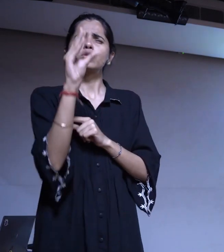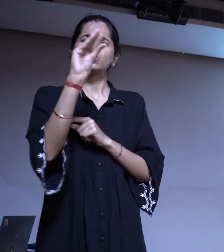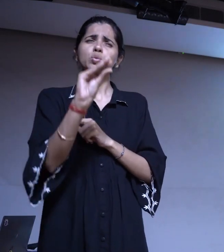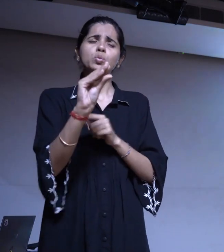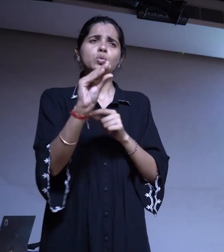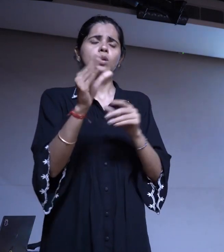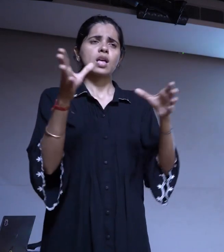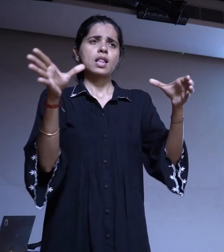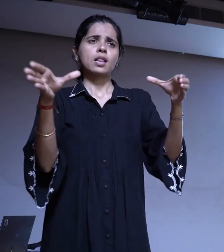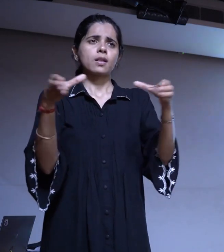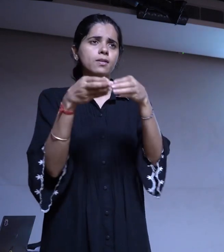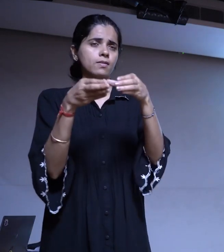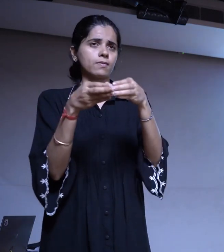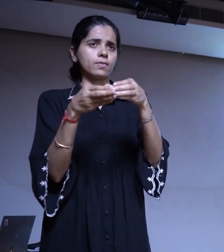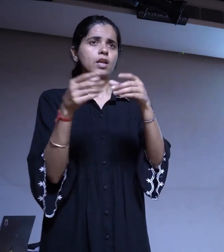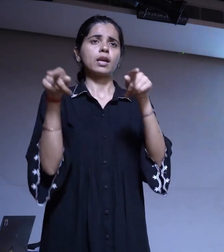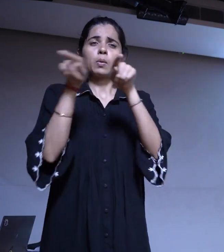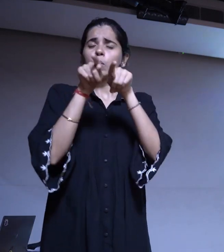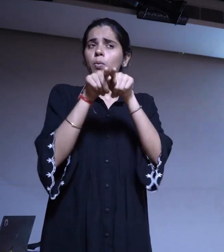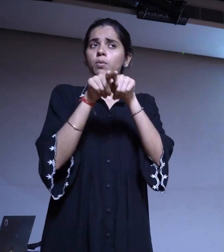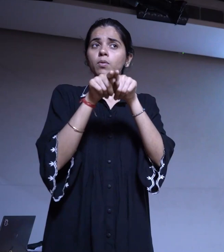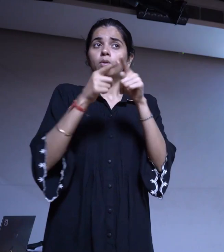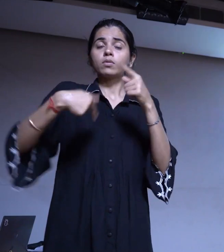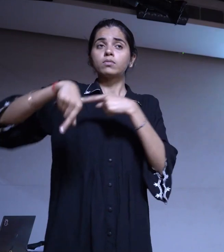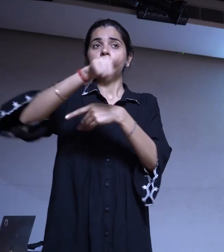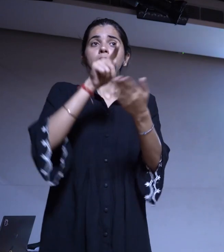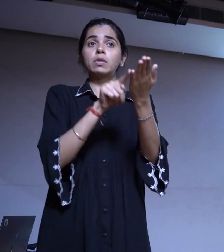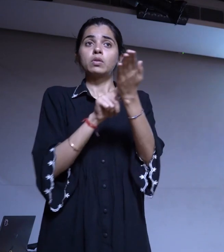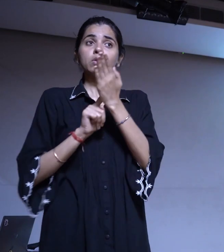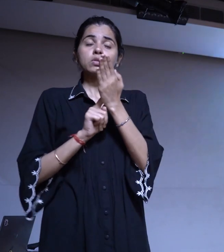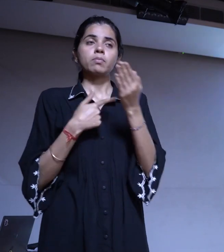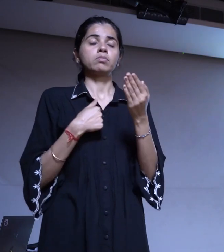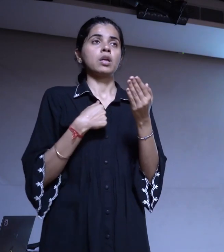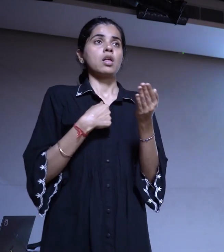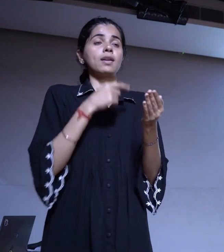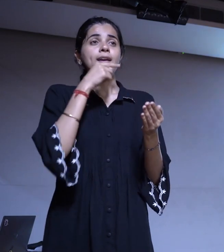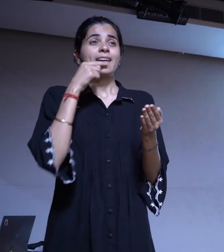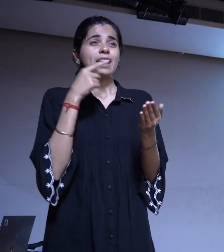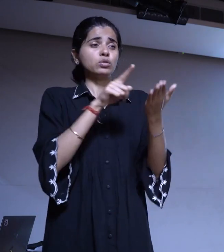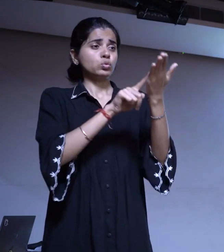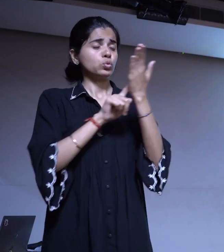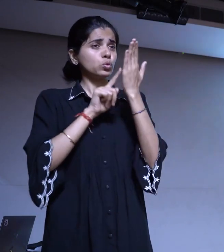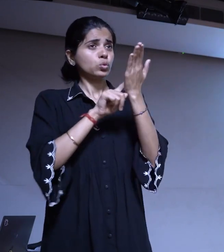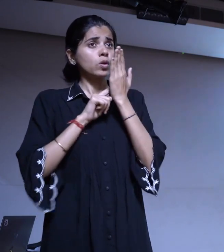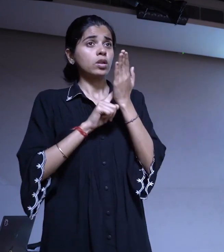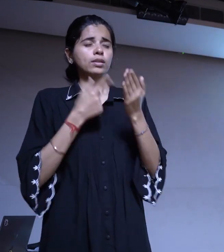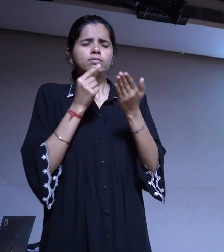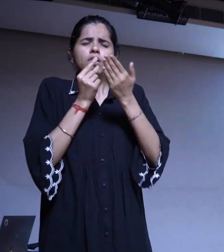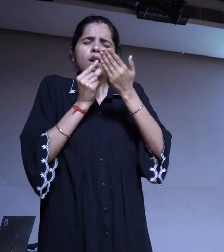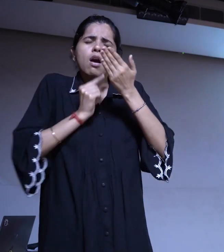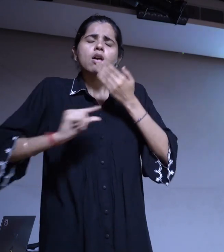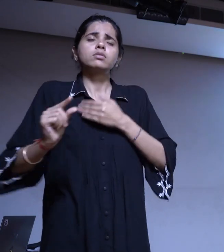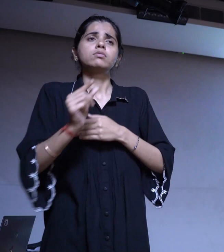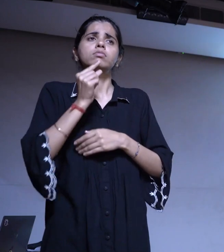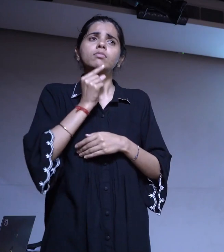not want you to absolutely go by them but they already provide us some warning on some of the of how urgent it